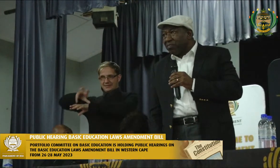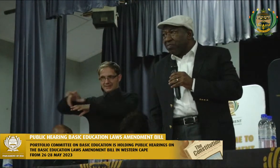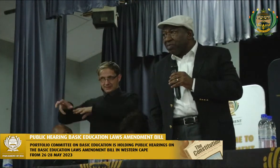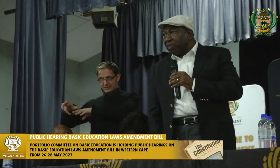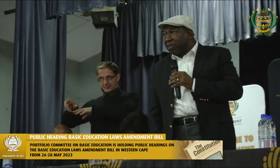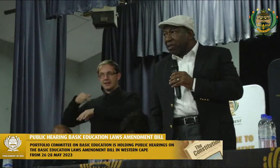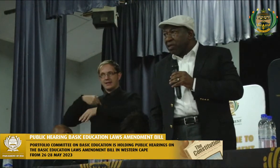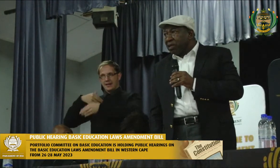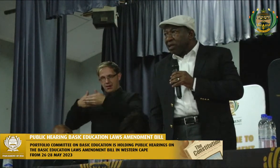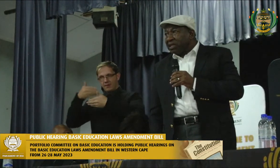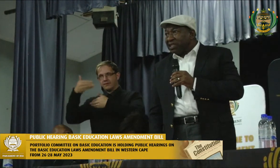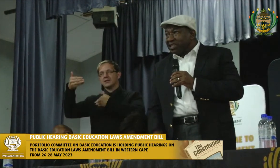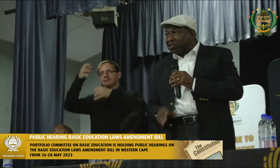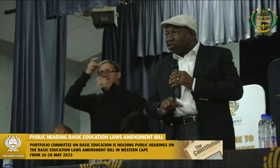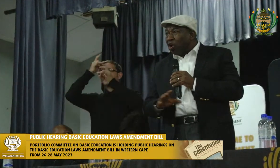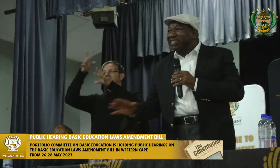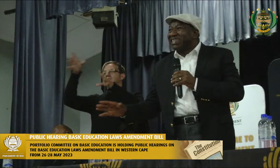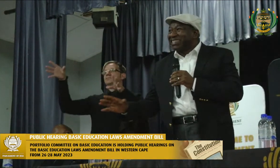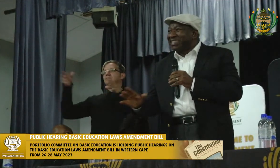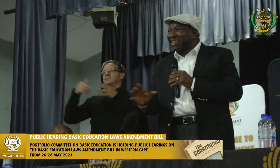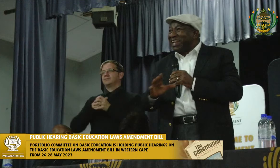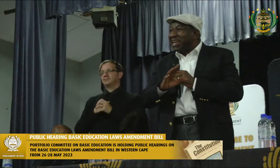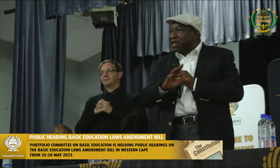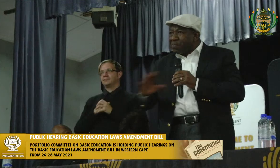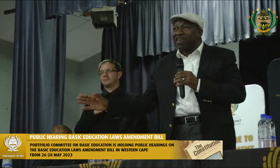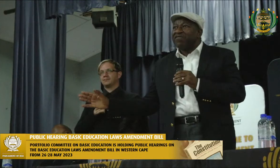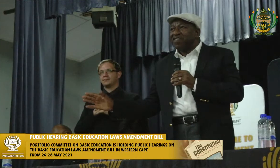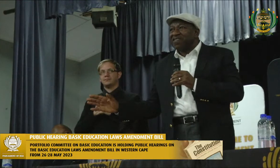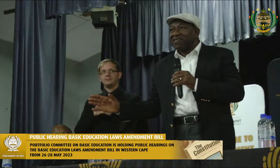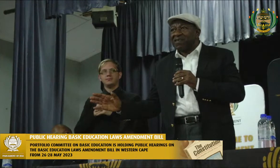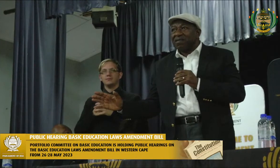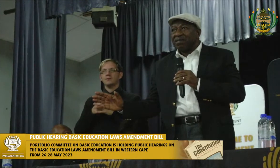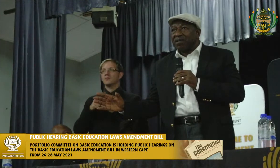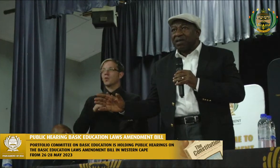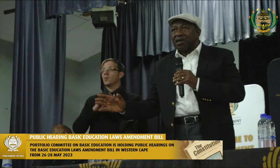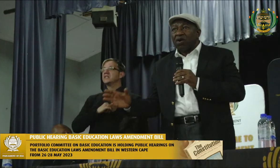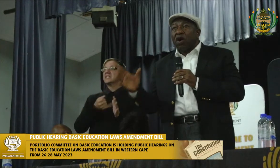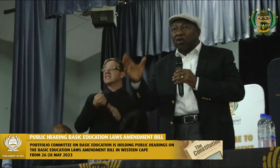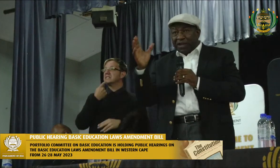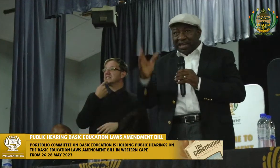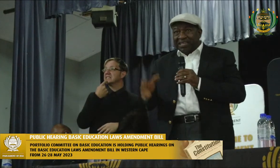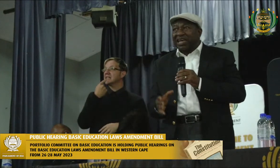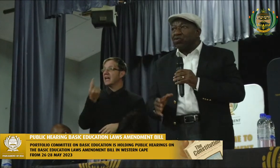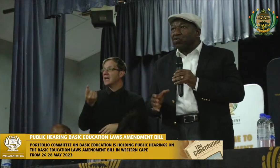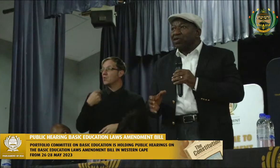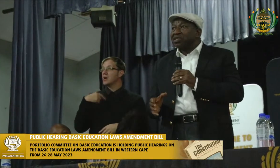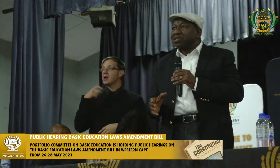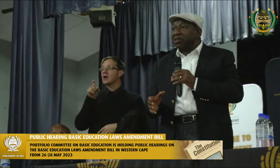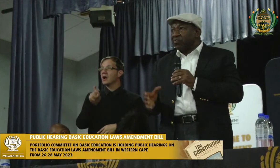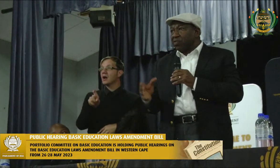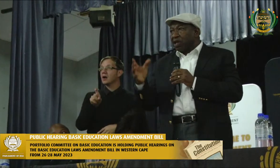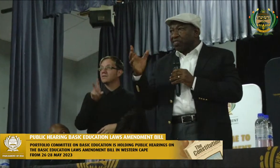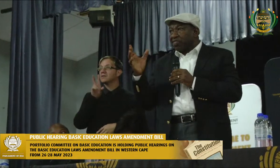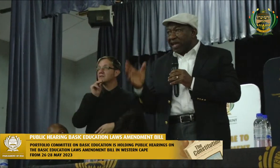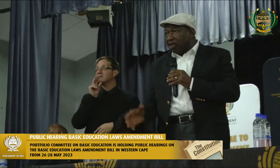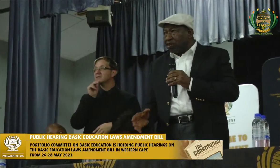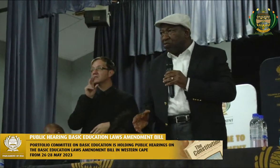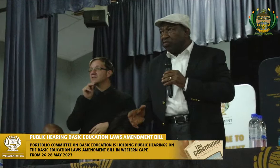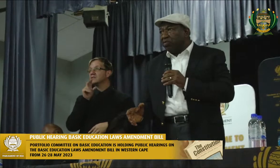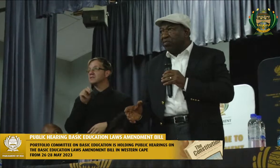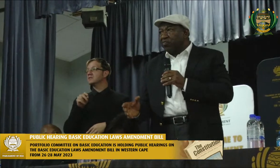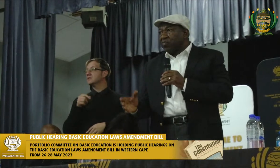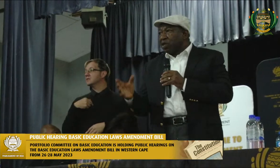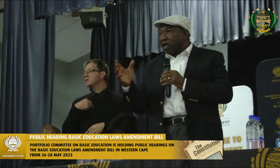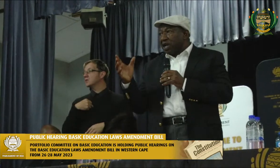outcome. It is not just a lip service. All we can tell you is thank